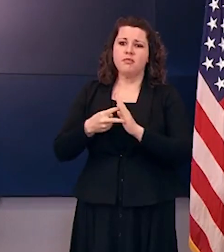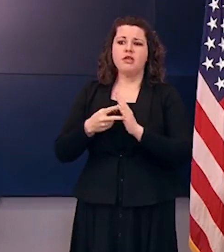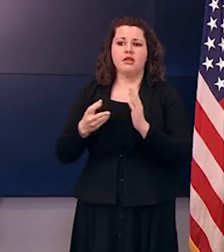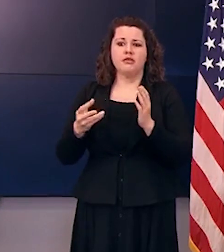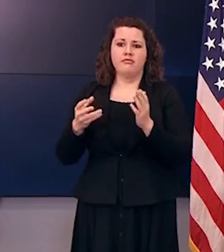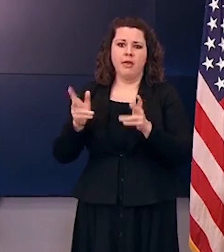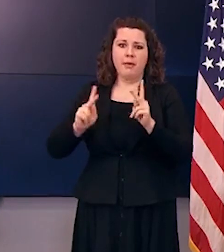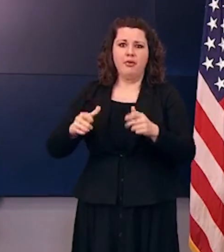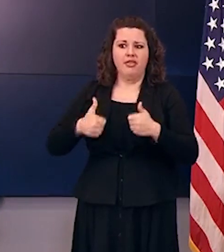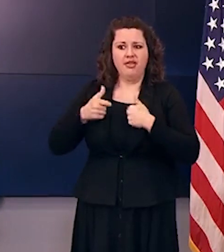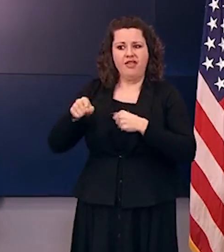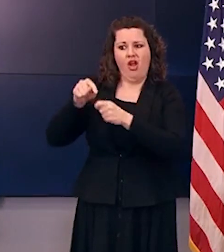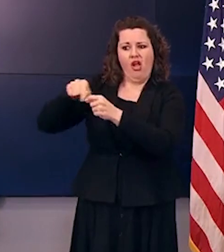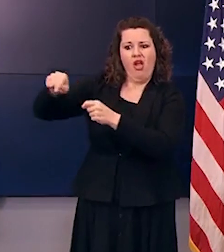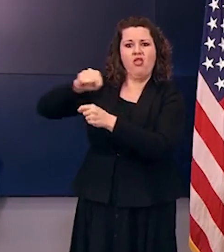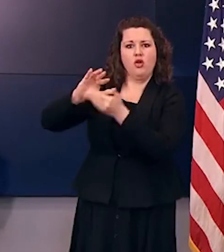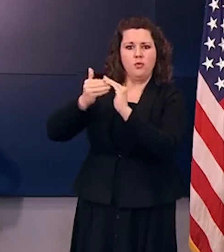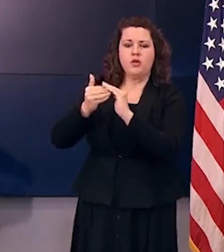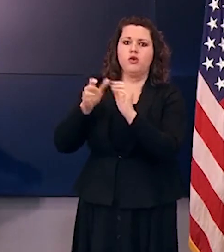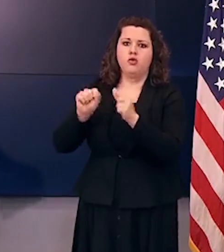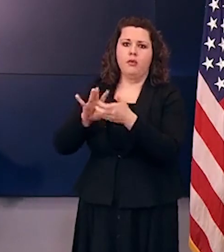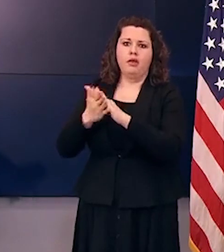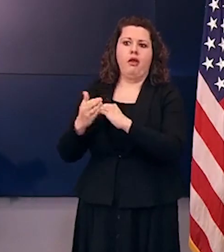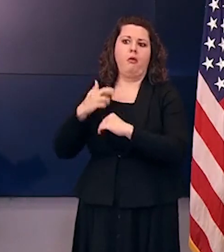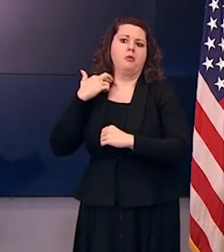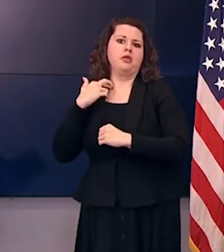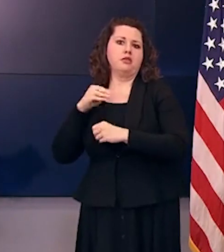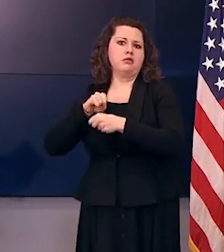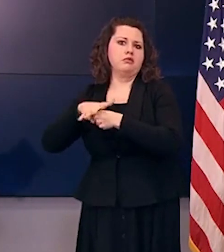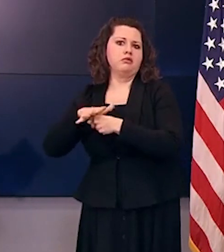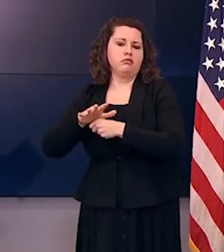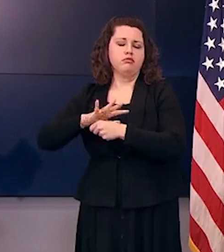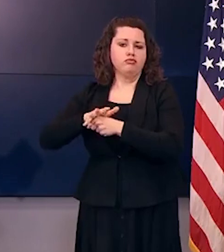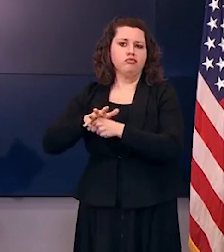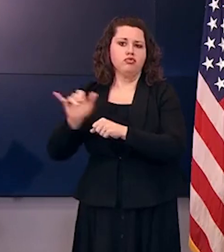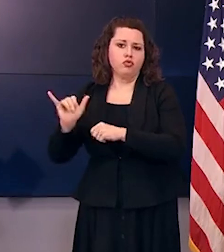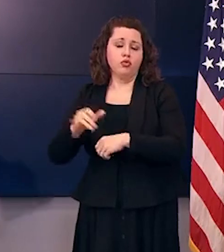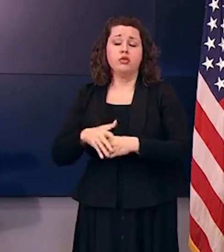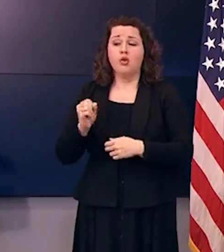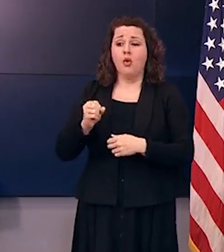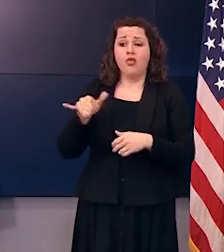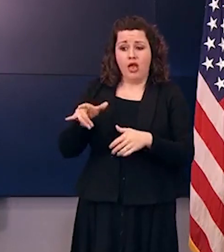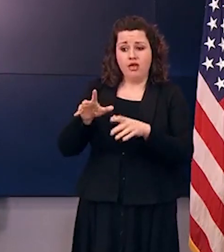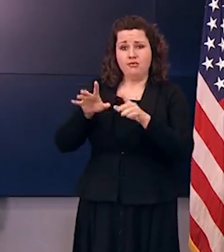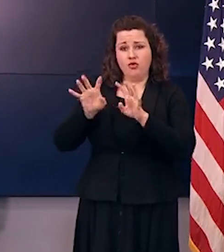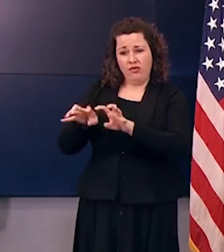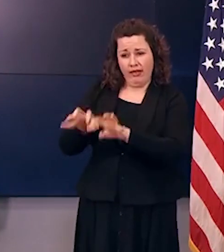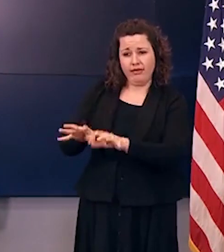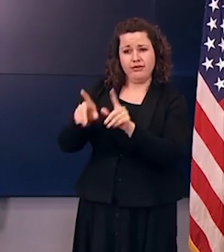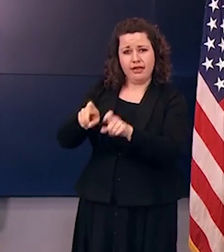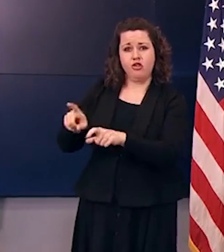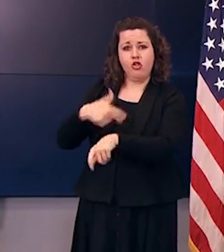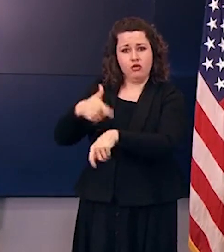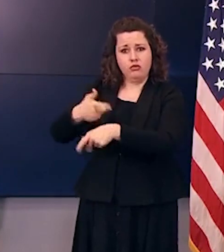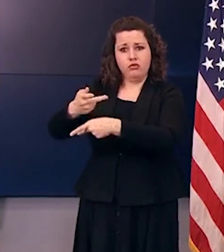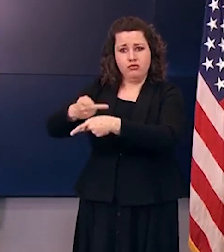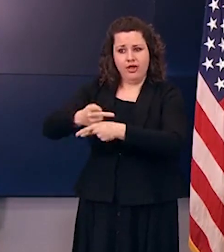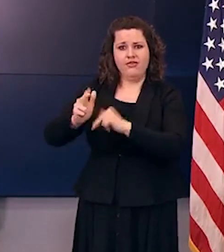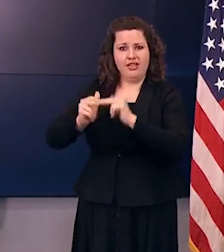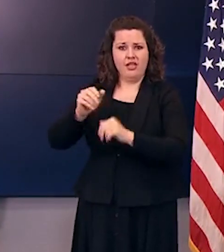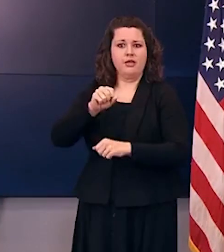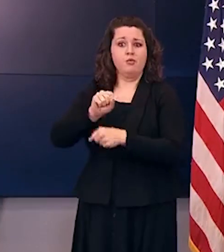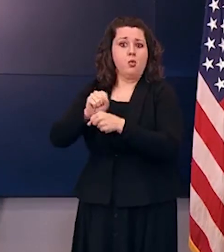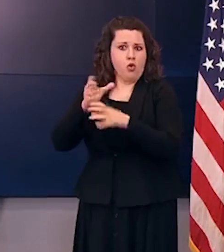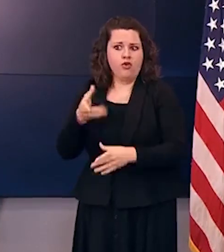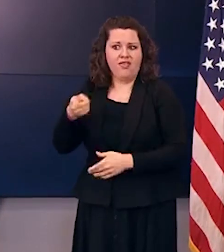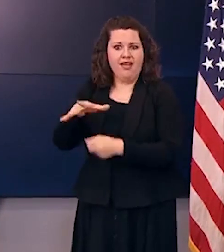to residents in surrounding communities. So by proactively conducting surveillance testing of long-term care facility employees in the